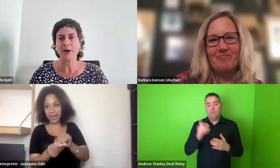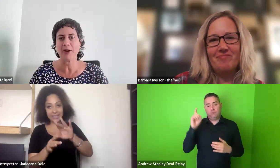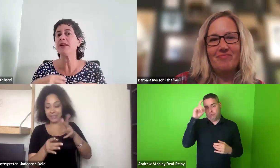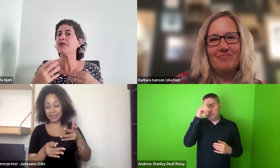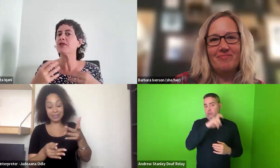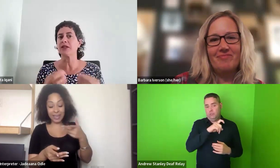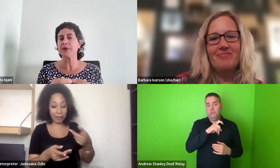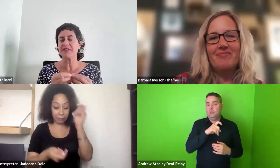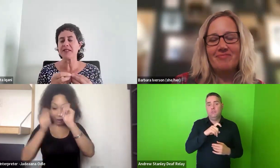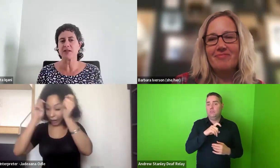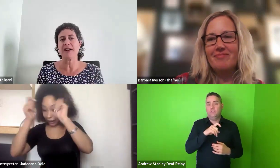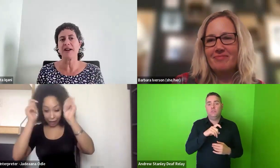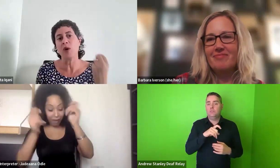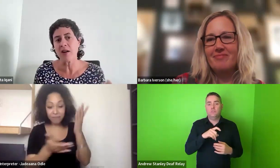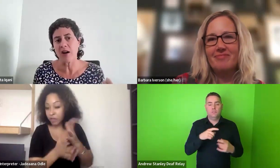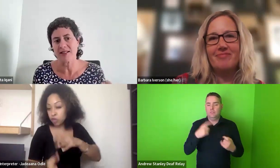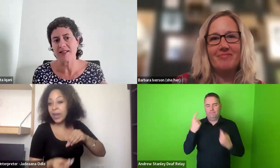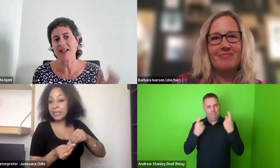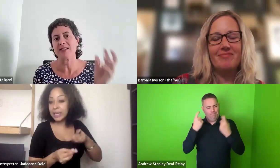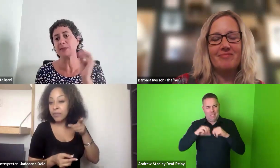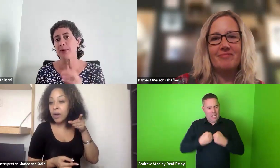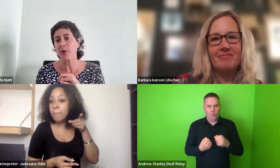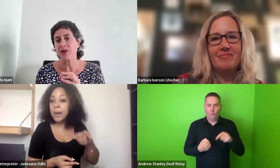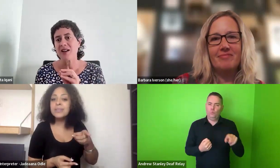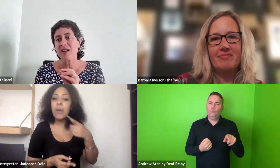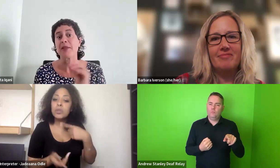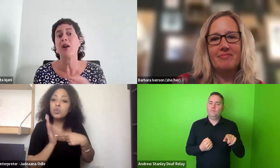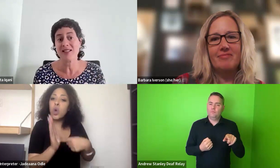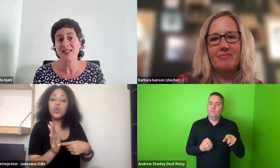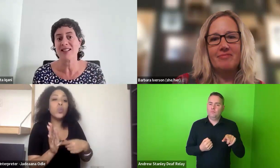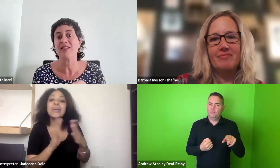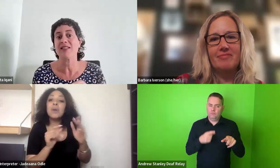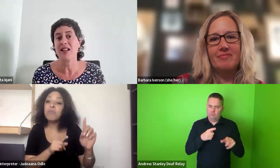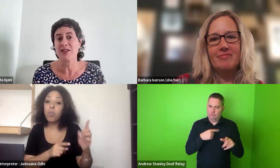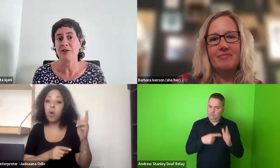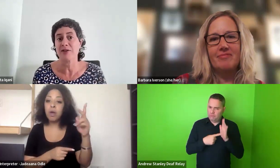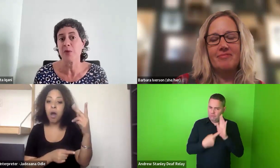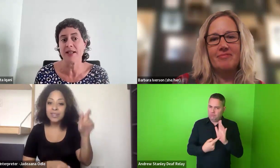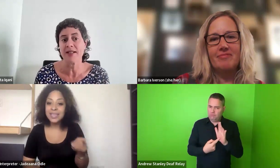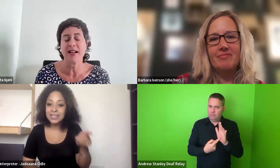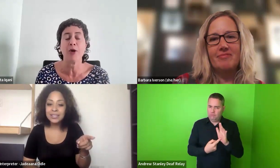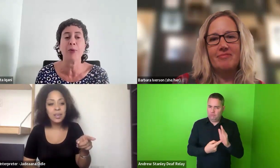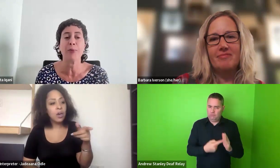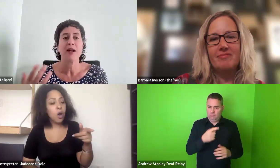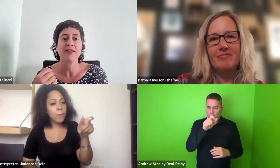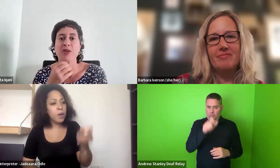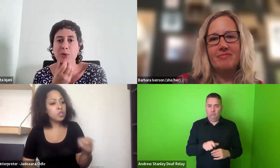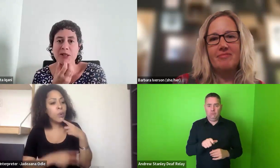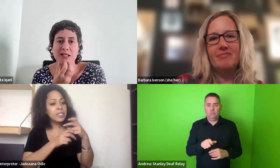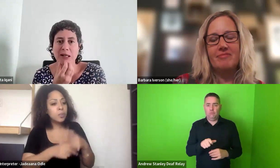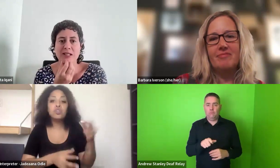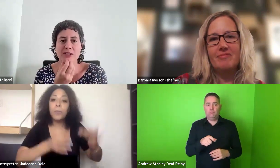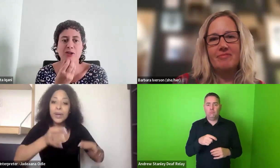fascinating work. But I hope it gives you a little bit of a sense of how one artist has explored the politics and the aesthetics of e-waste. And I hope